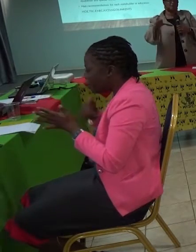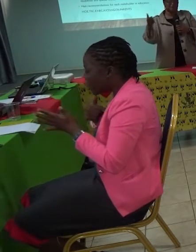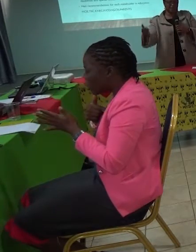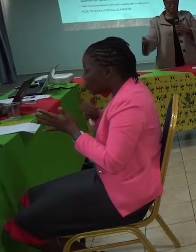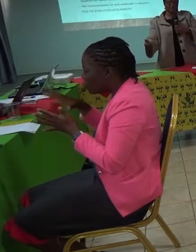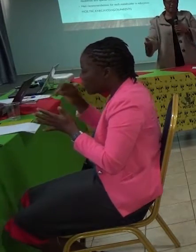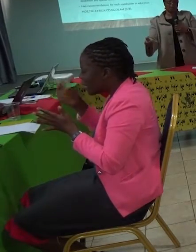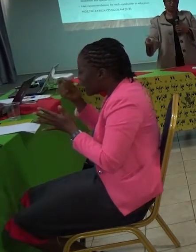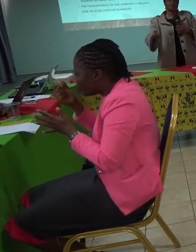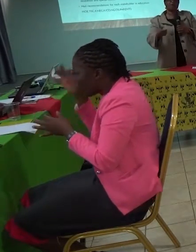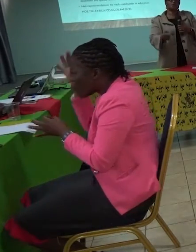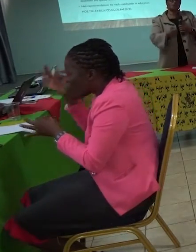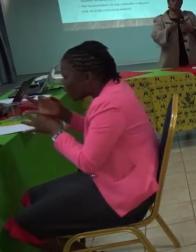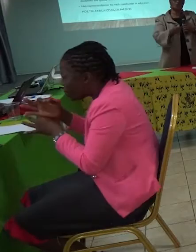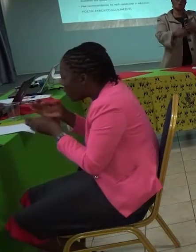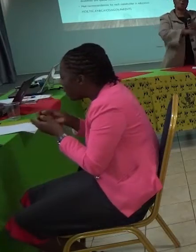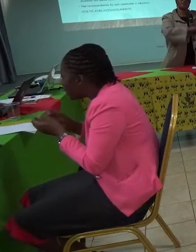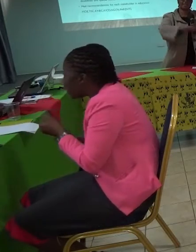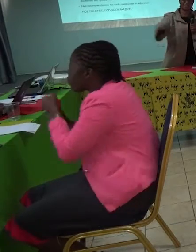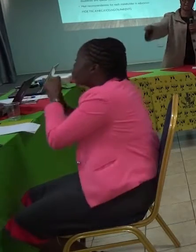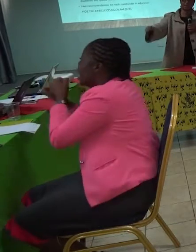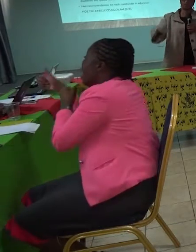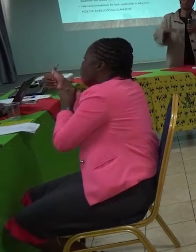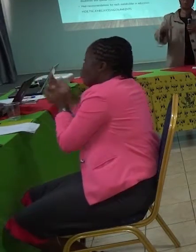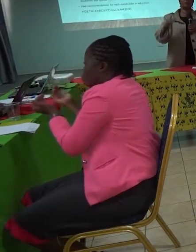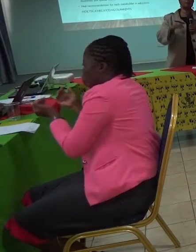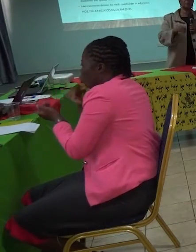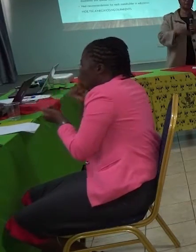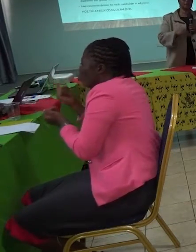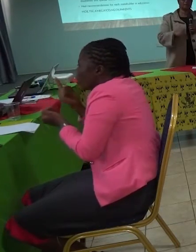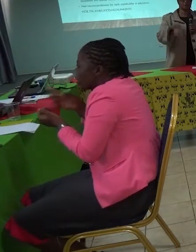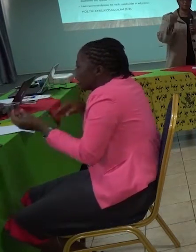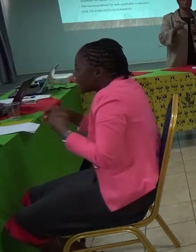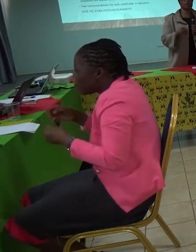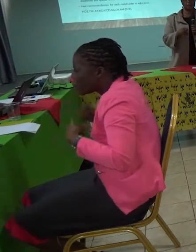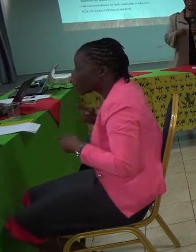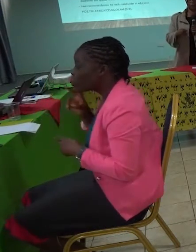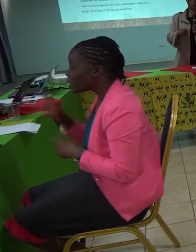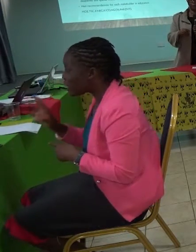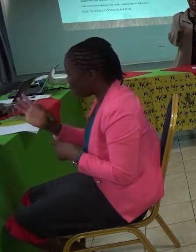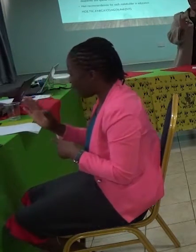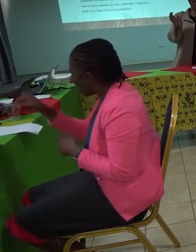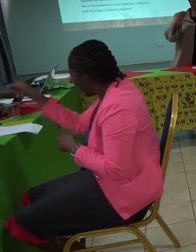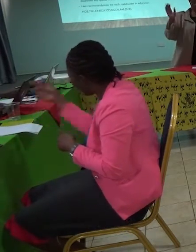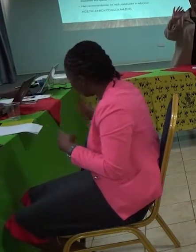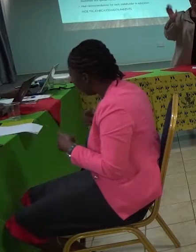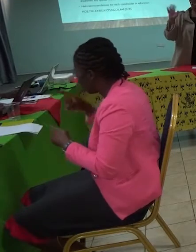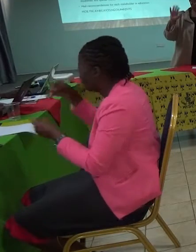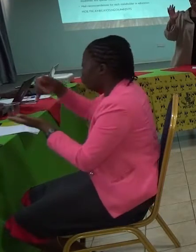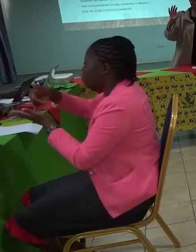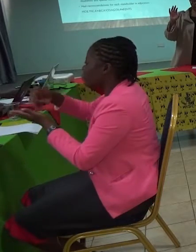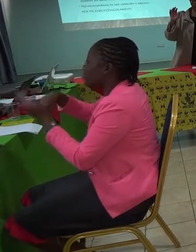other disabilities so that we are able to support all children so that they can be in school? Am I talking to